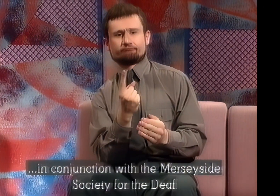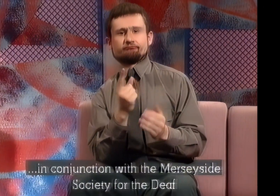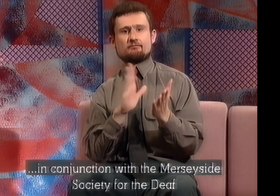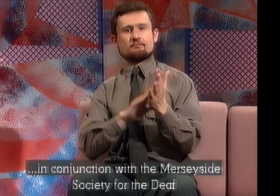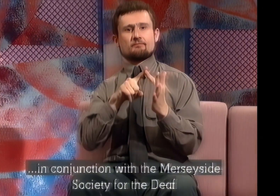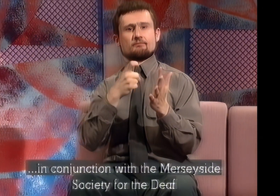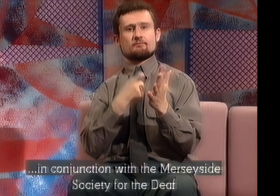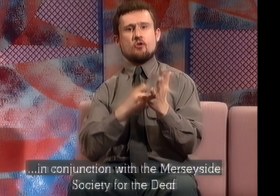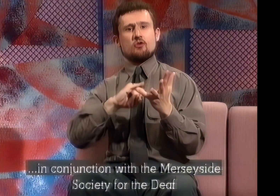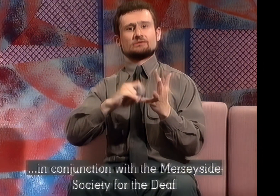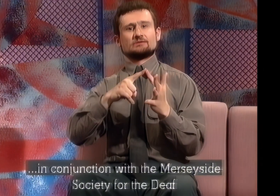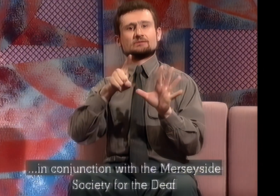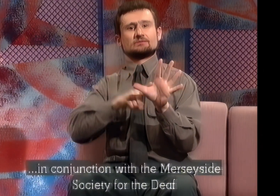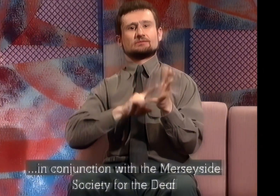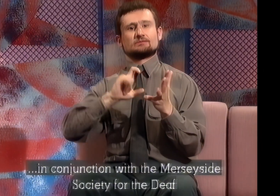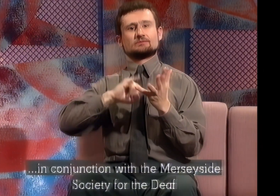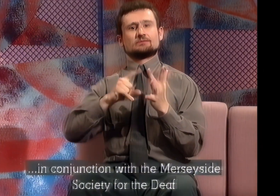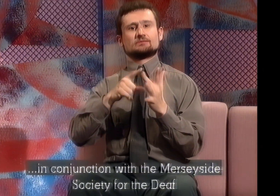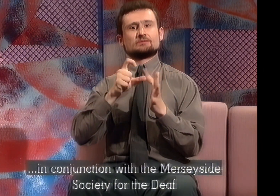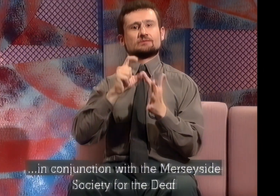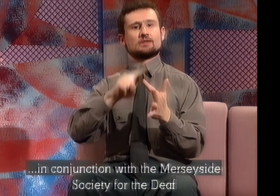conjunction with the Merseyside Society for the Deaf.